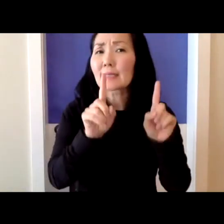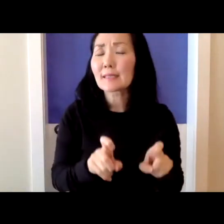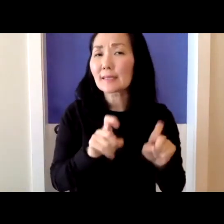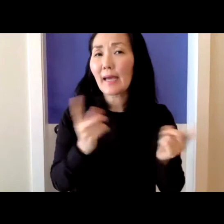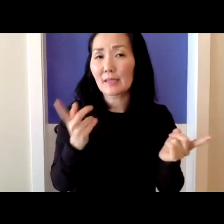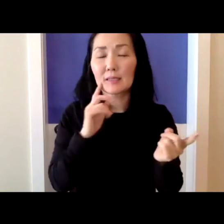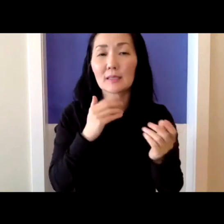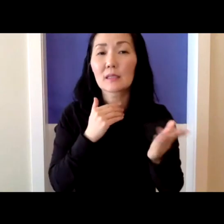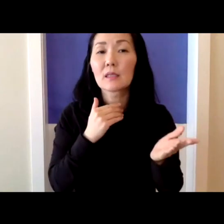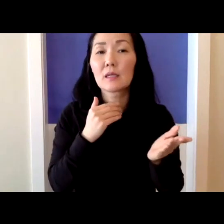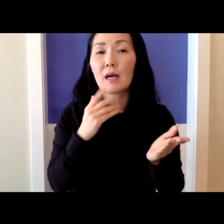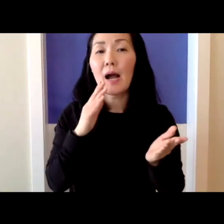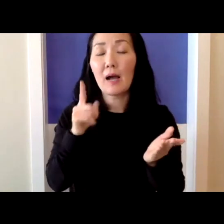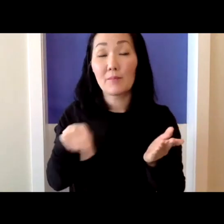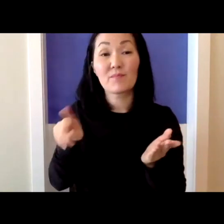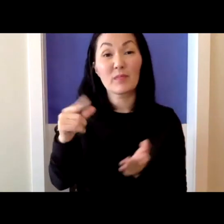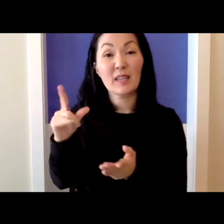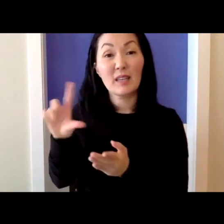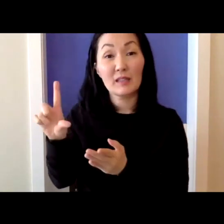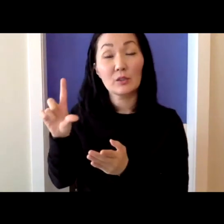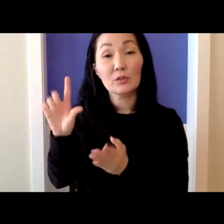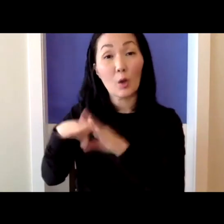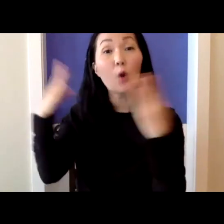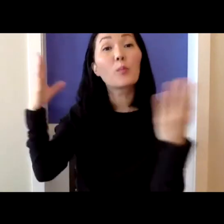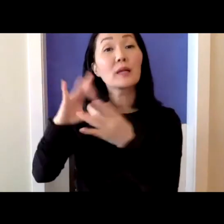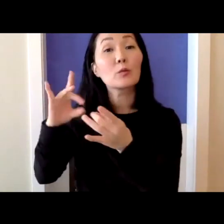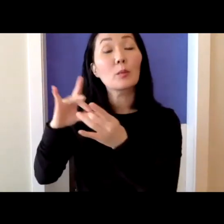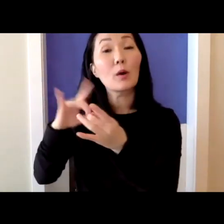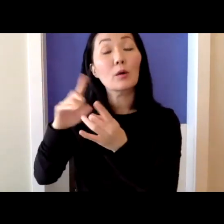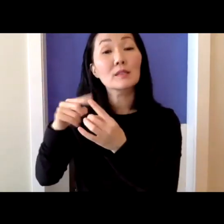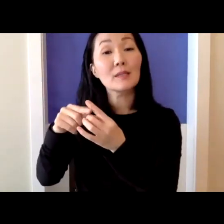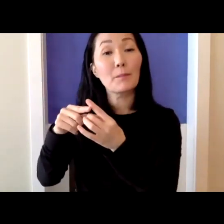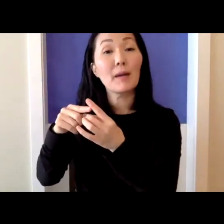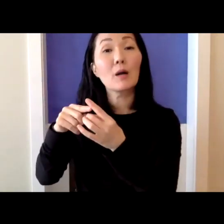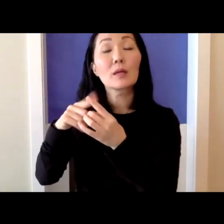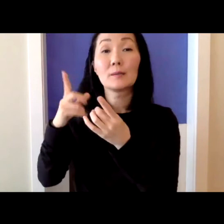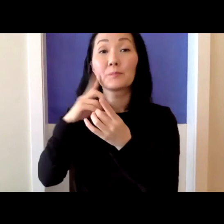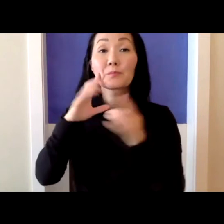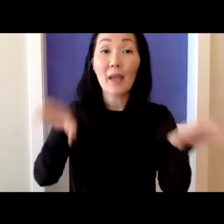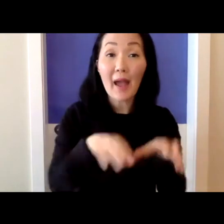encouraged by Gil's opening remarks today about action while planning.